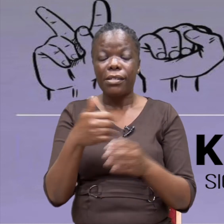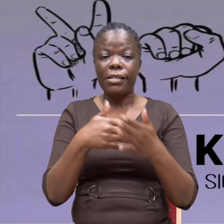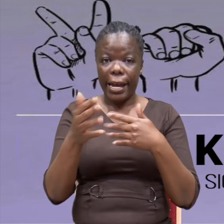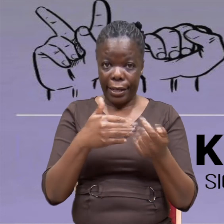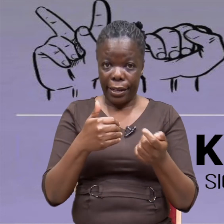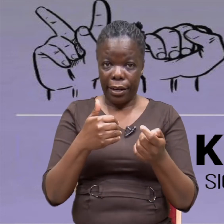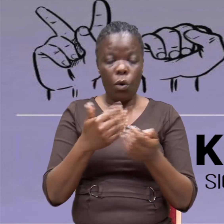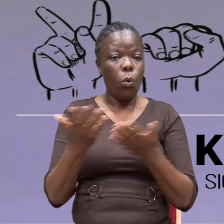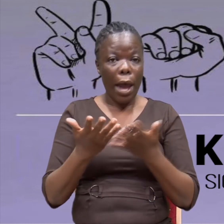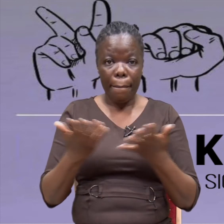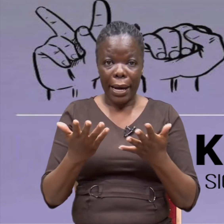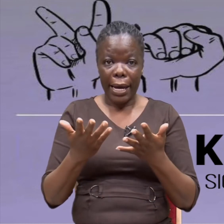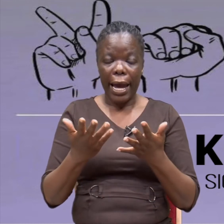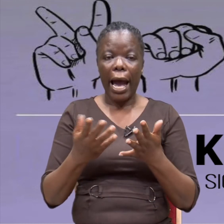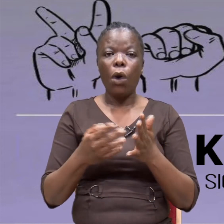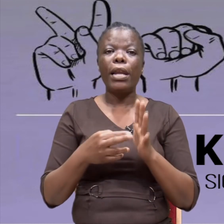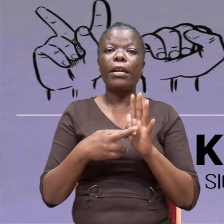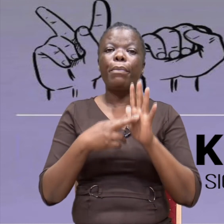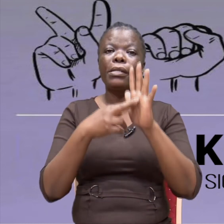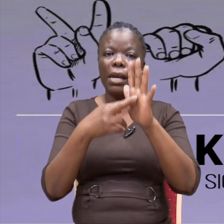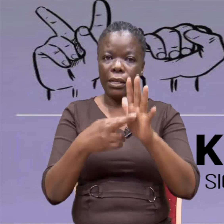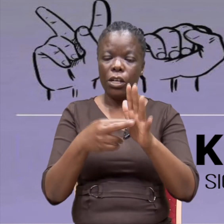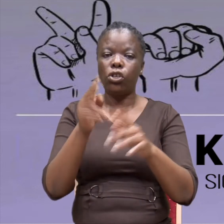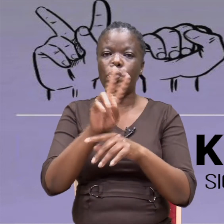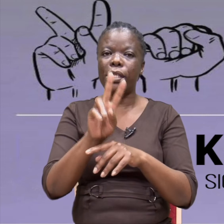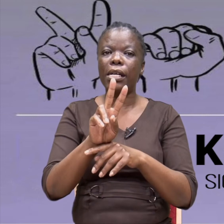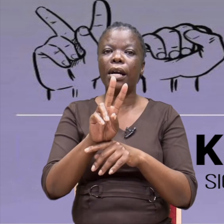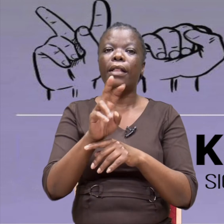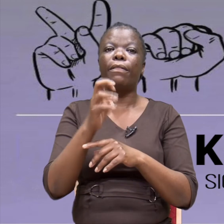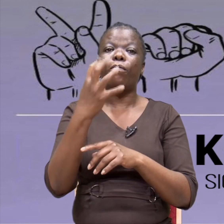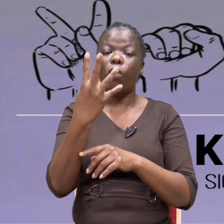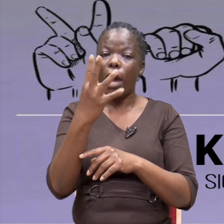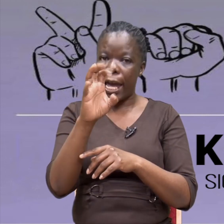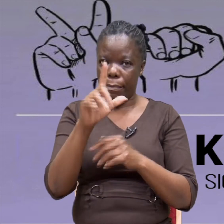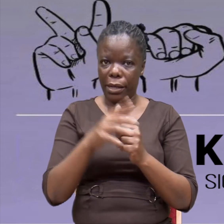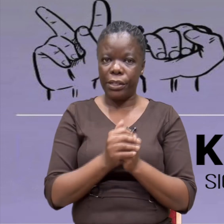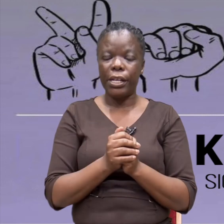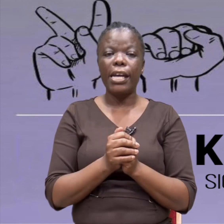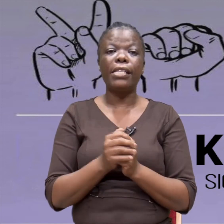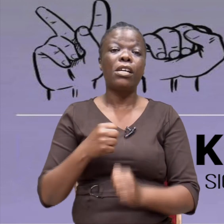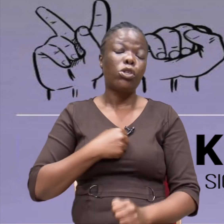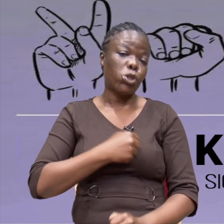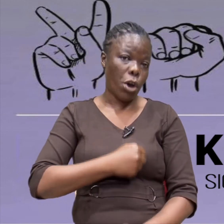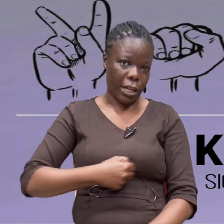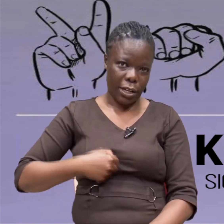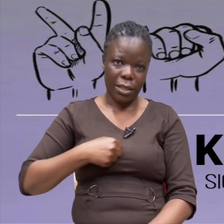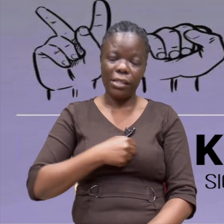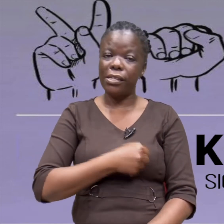sign whereby I will represent using the 4 element is sorry. That is sign